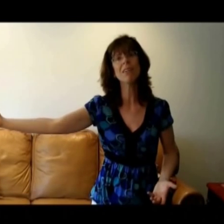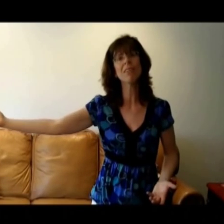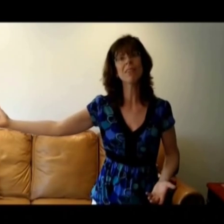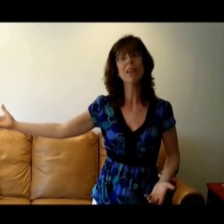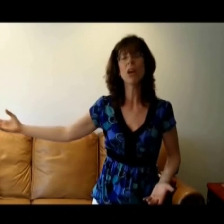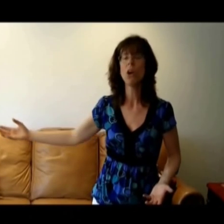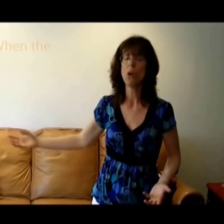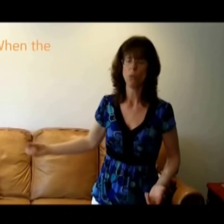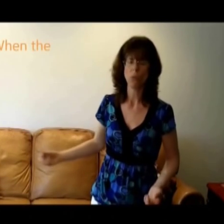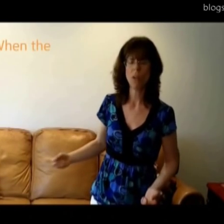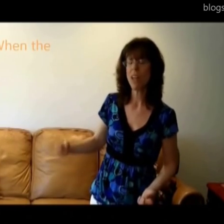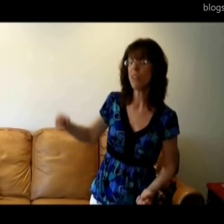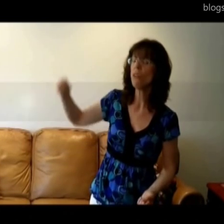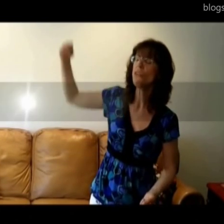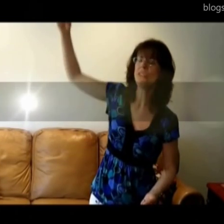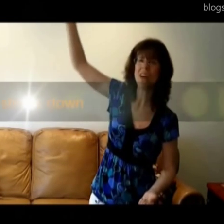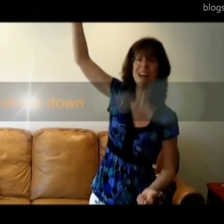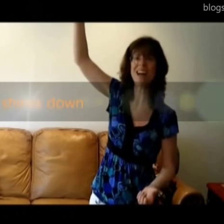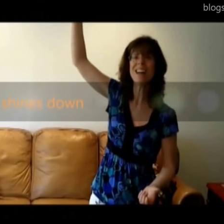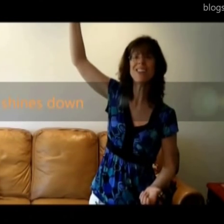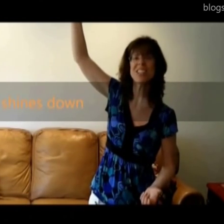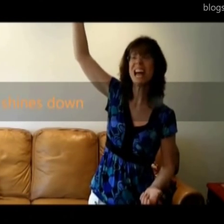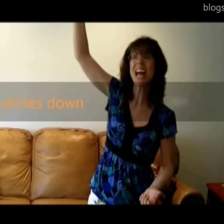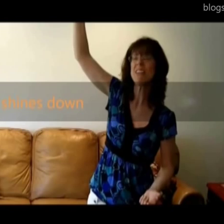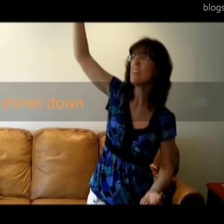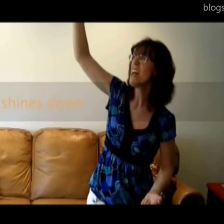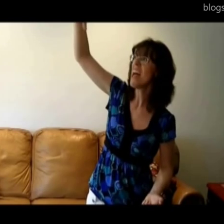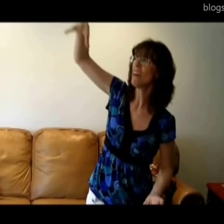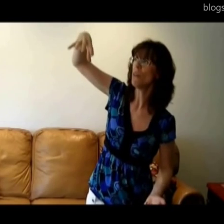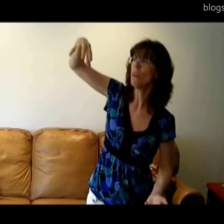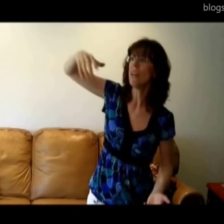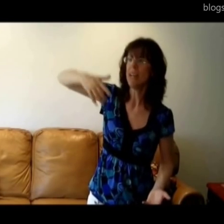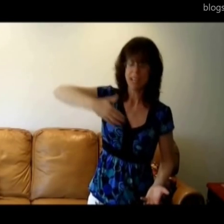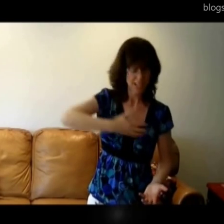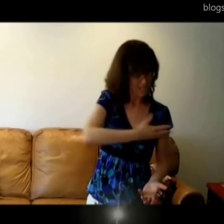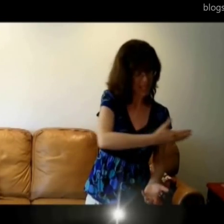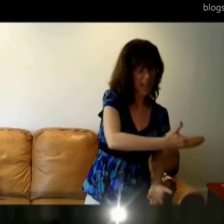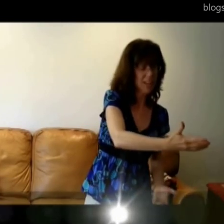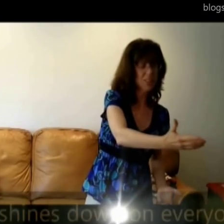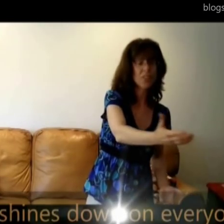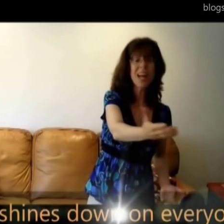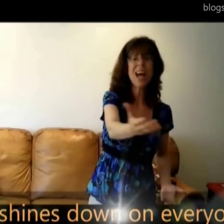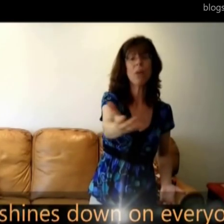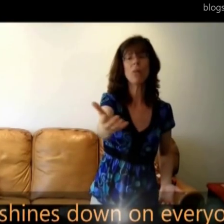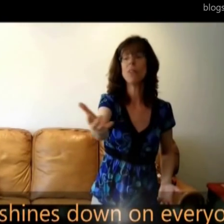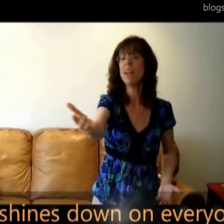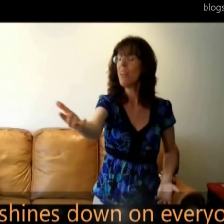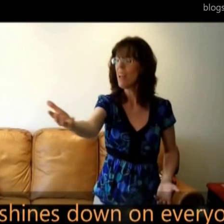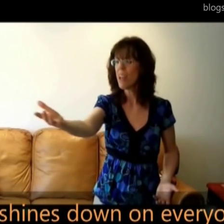everyone. When the sun shines down, it shines down on